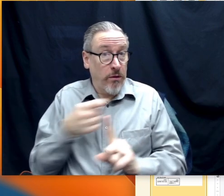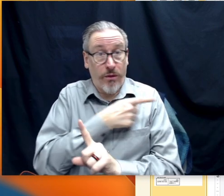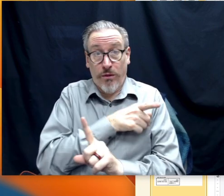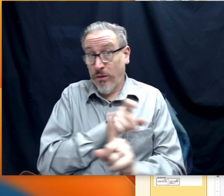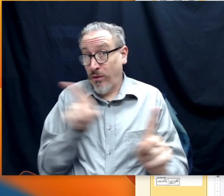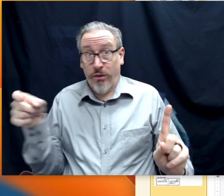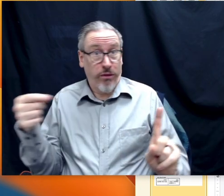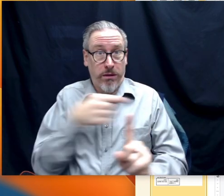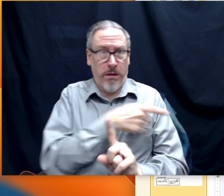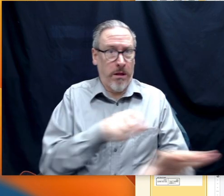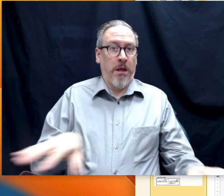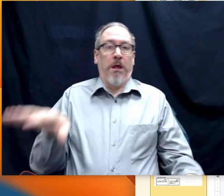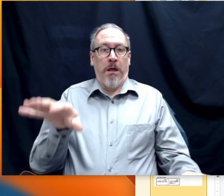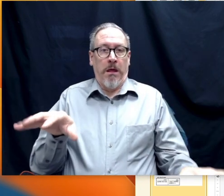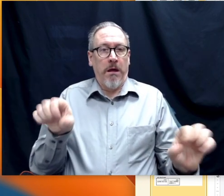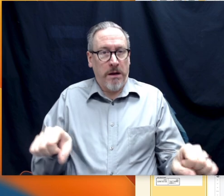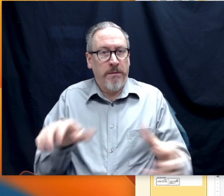Ooh.